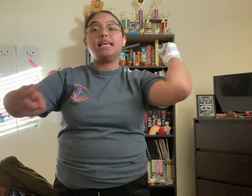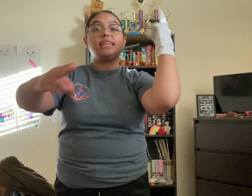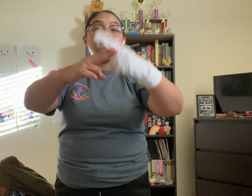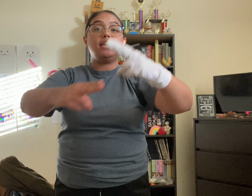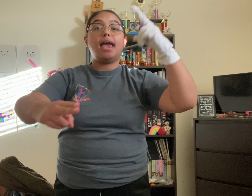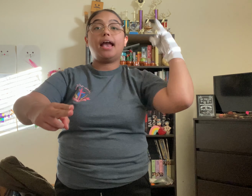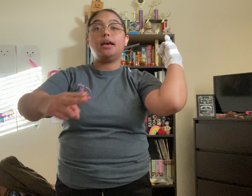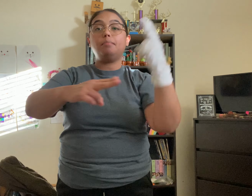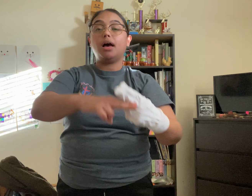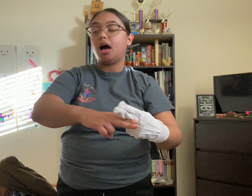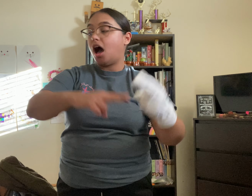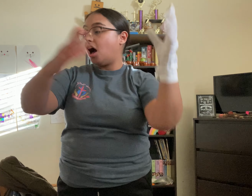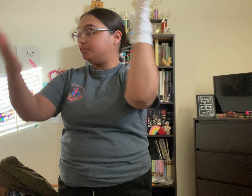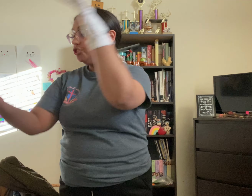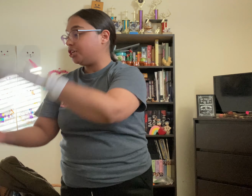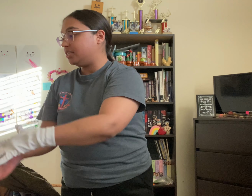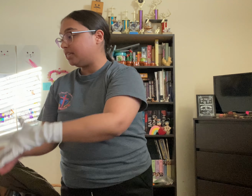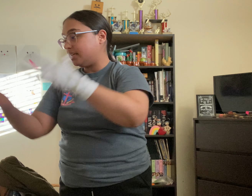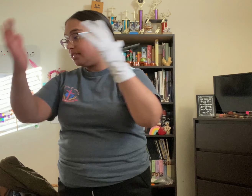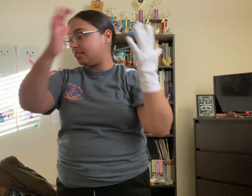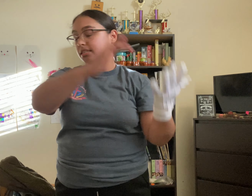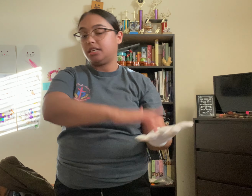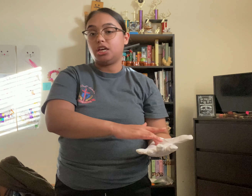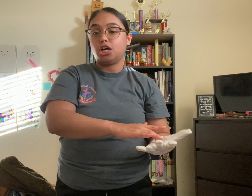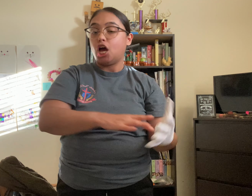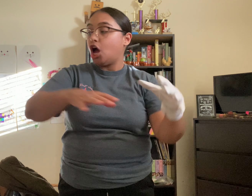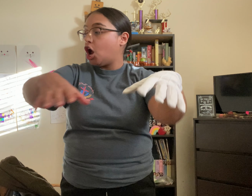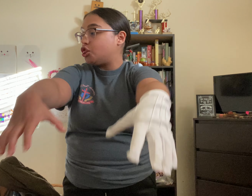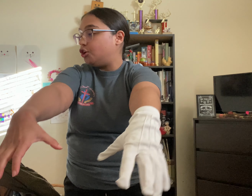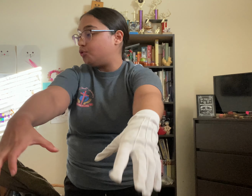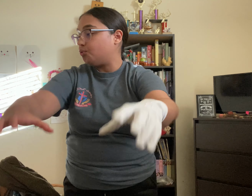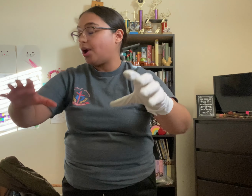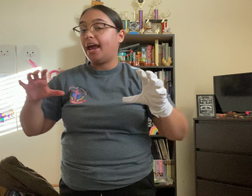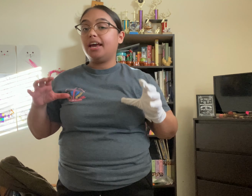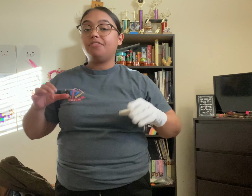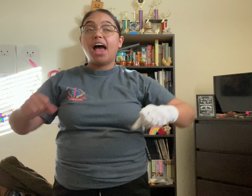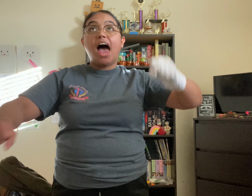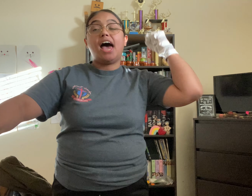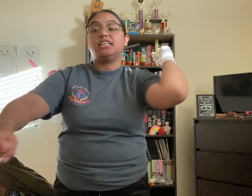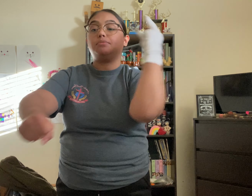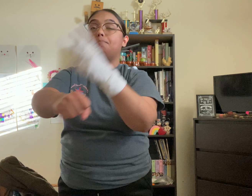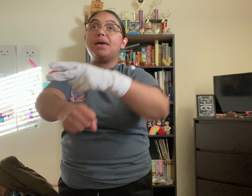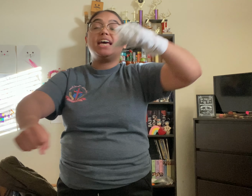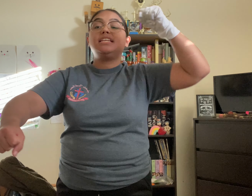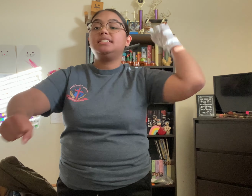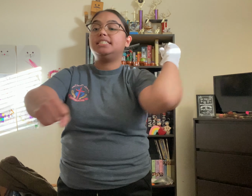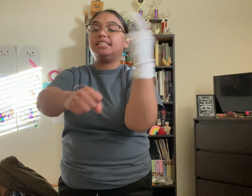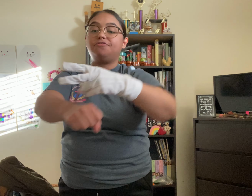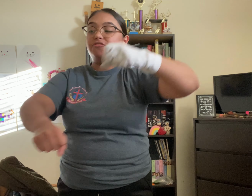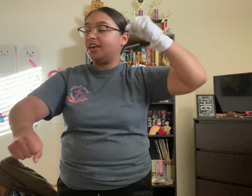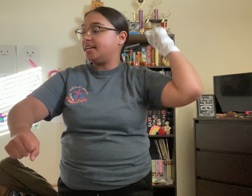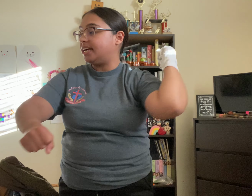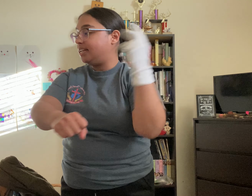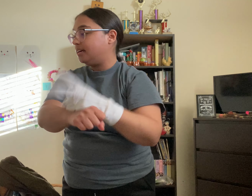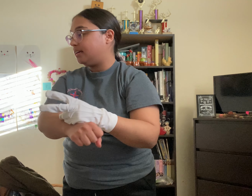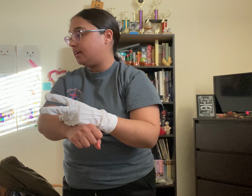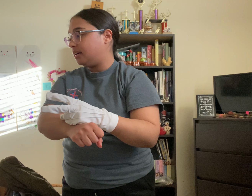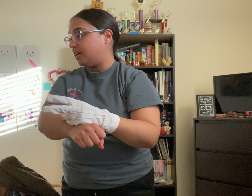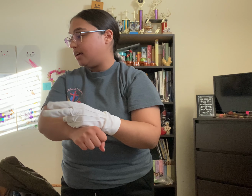the name of Jesus. The grave has been defeated.